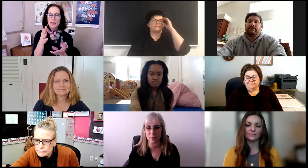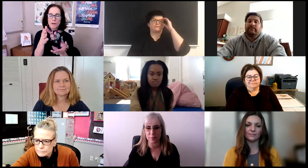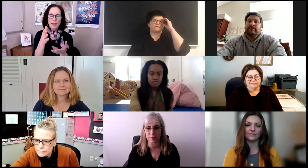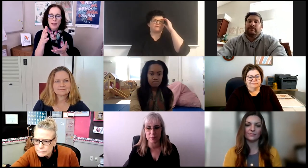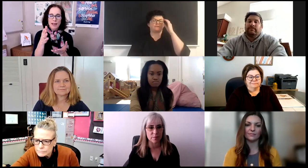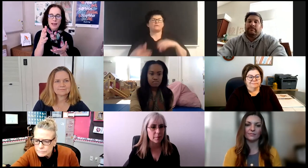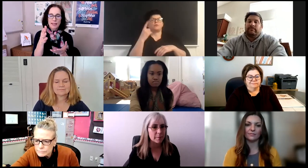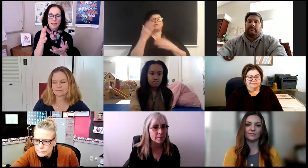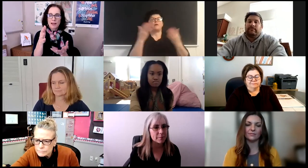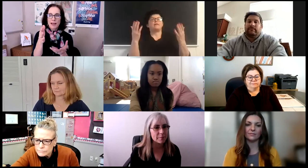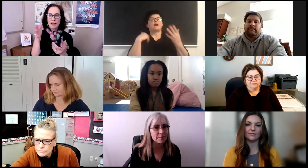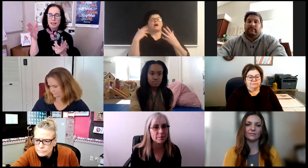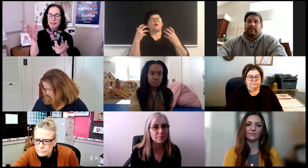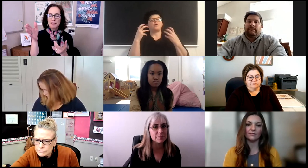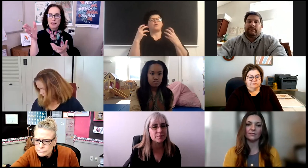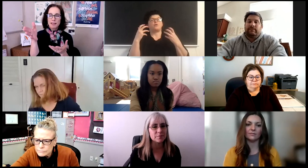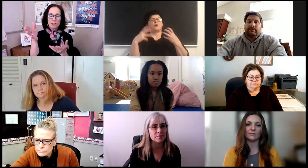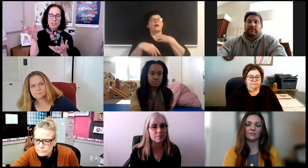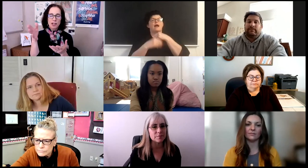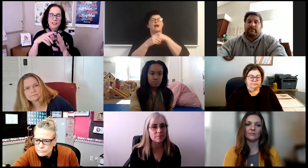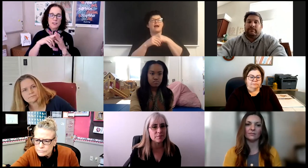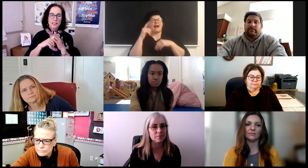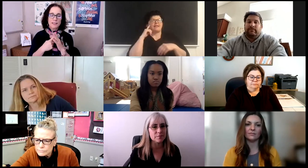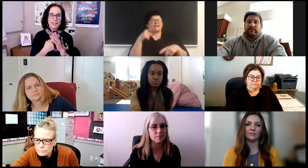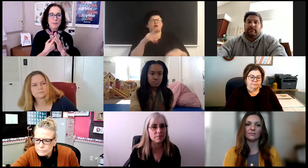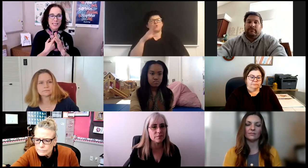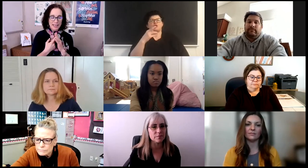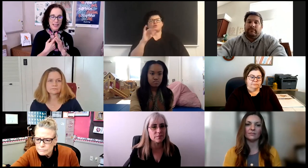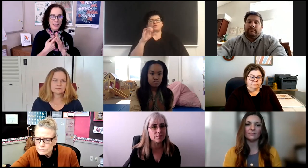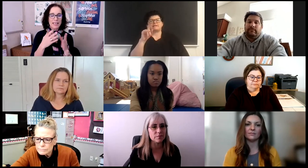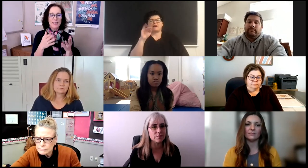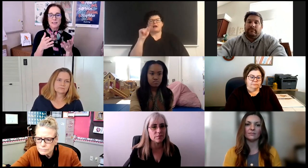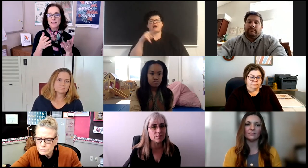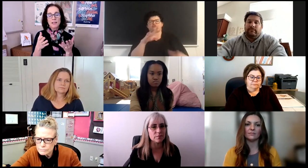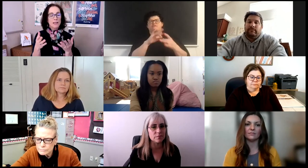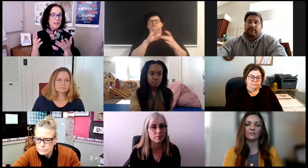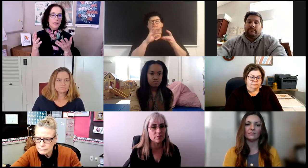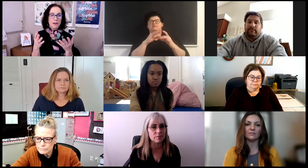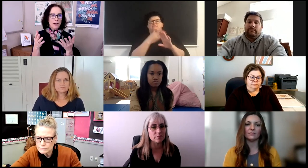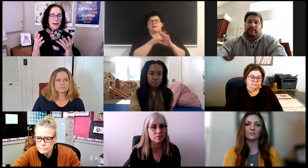One thing I want to, add is, like, I think Christiana, you said this at the beginning, is,